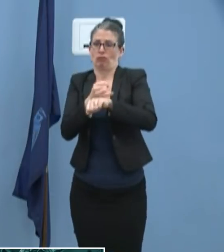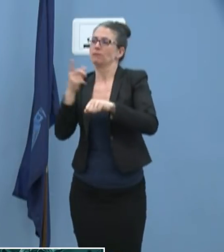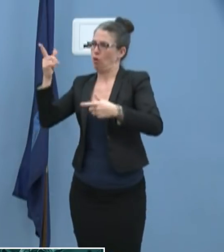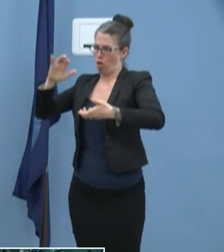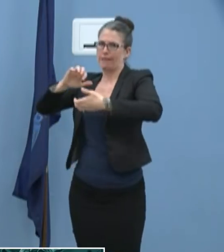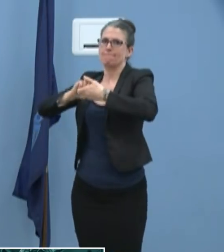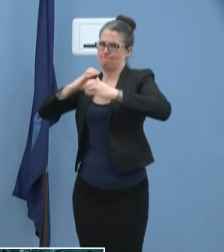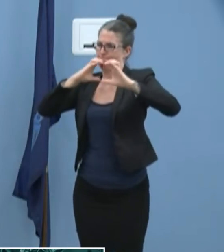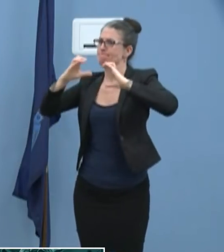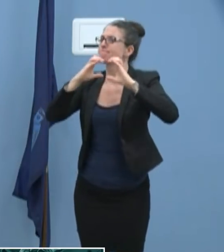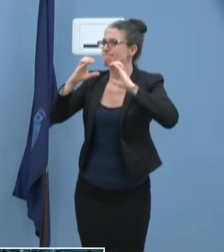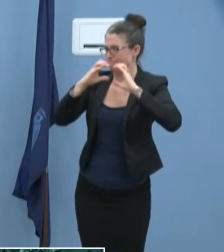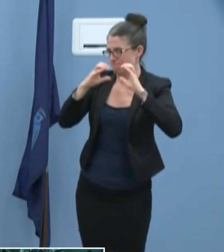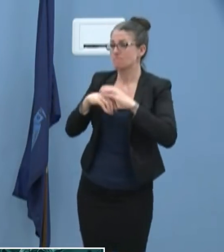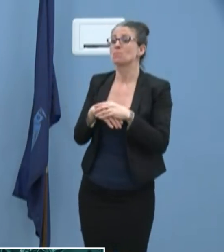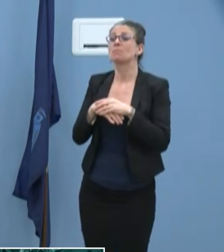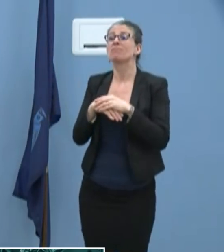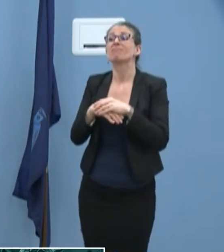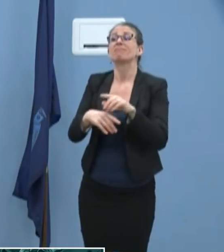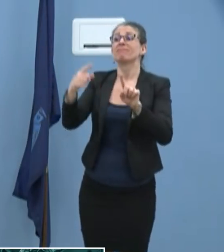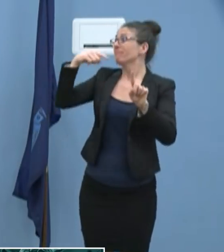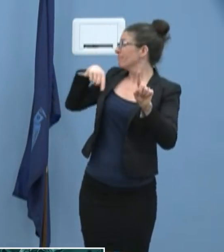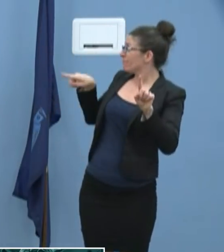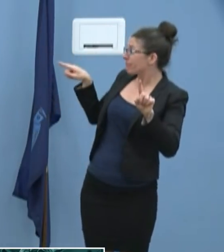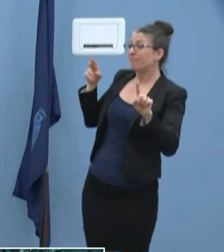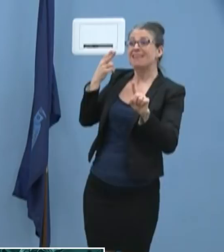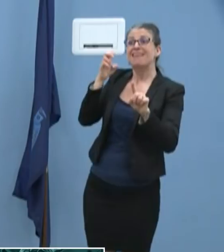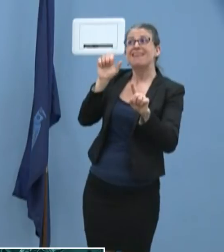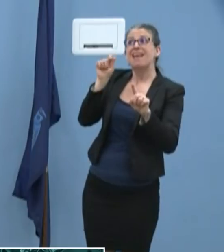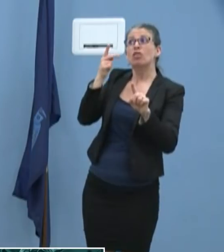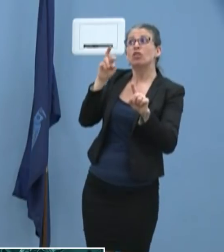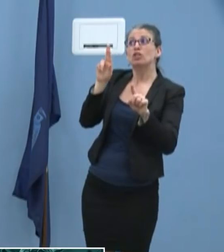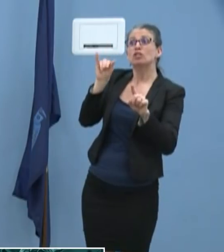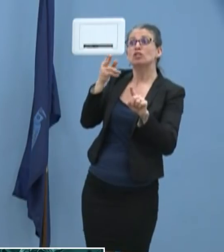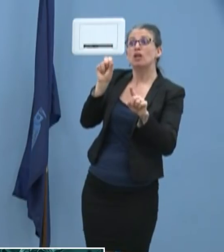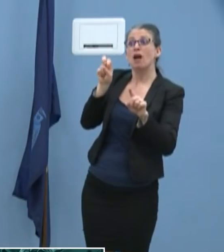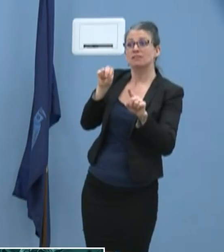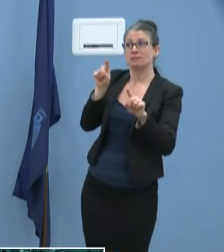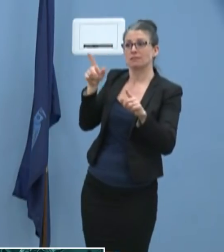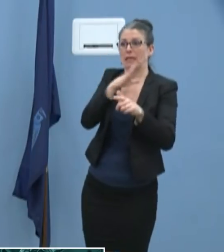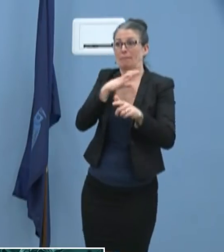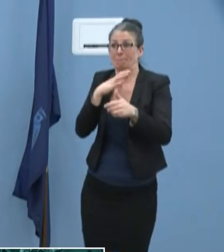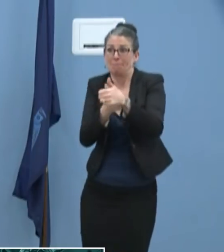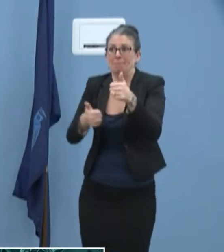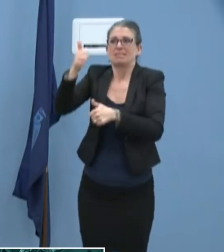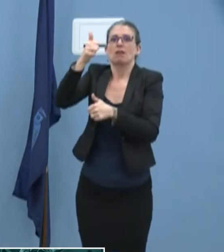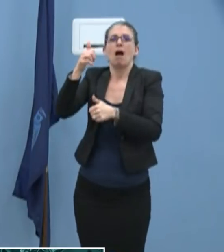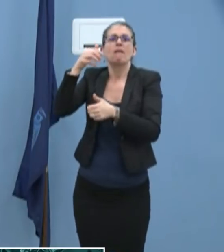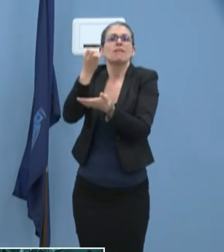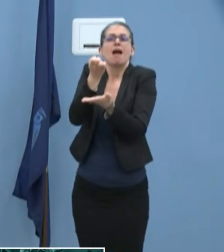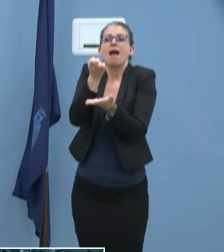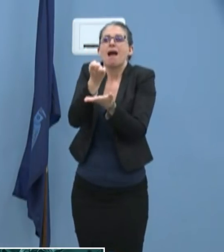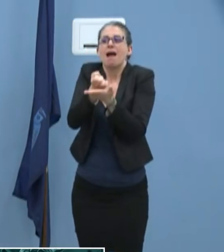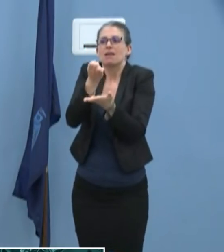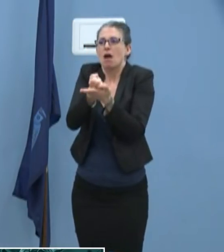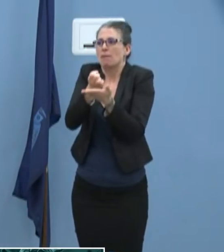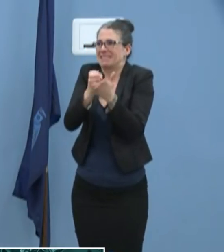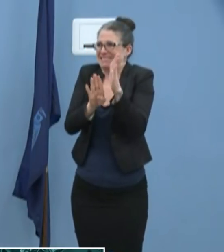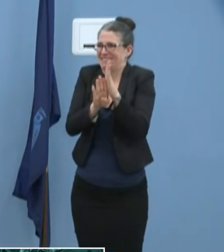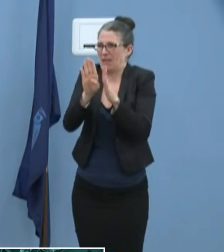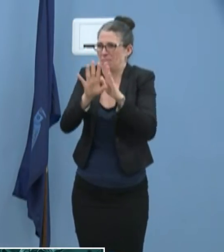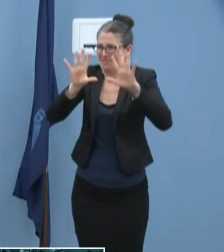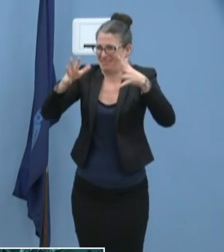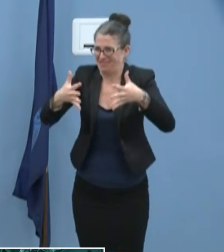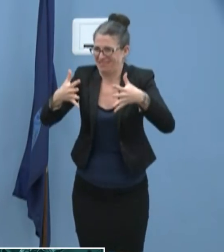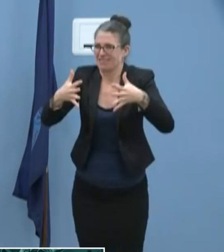Heather Johnson, Commissioner of Department of Economic and Community Development, and Laura Fortman, Commissioner of the Department of Labor, to